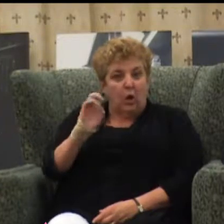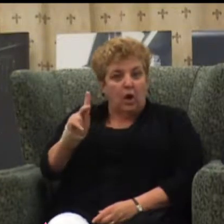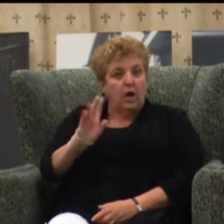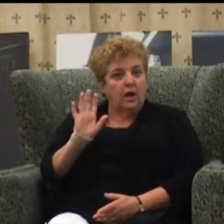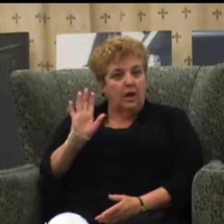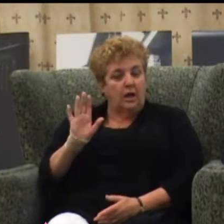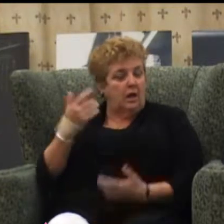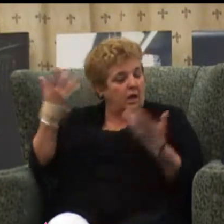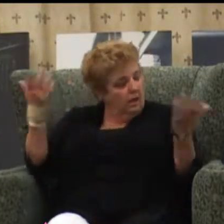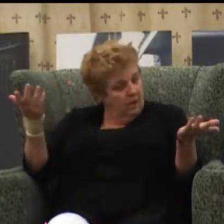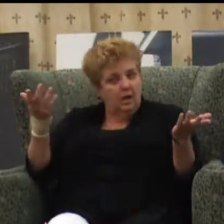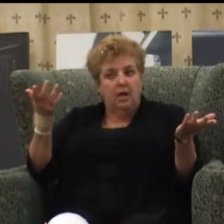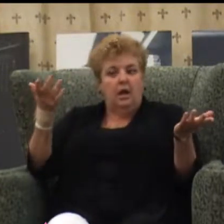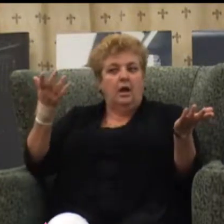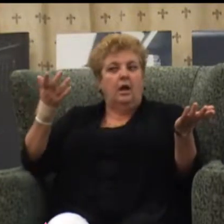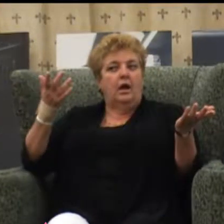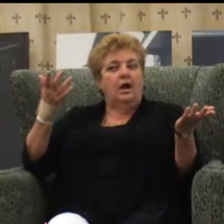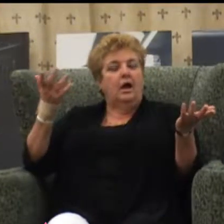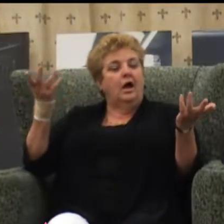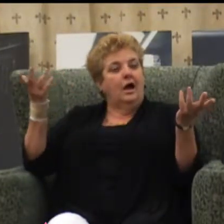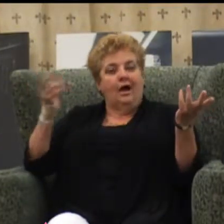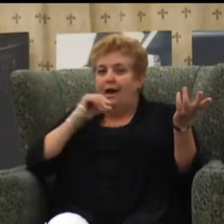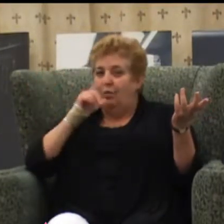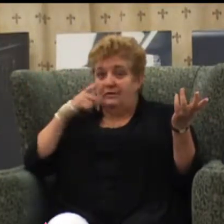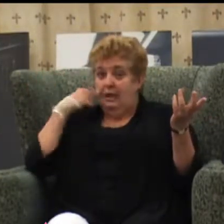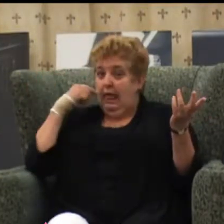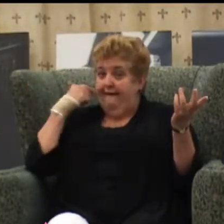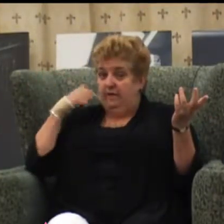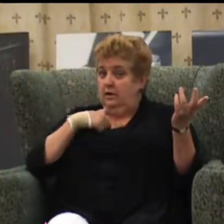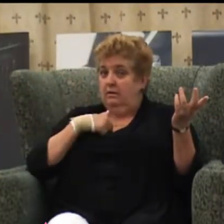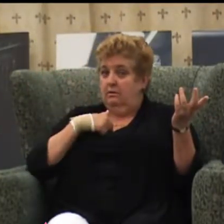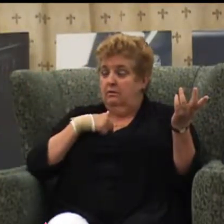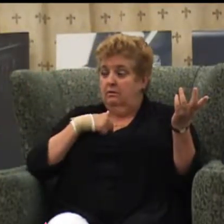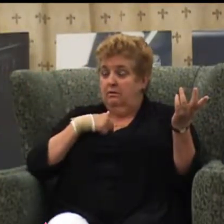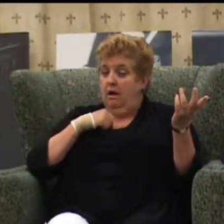I wasn't laughing at that either. I didn't think that was funny.